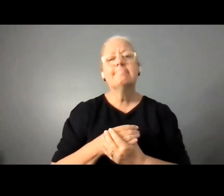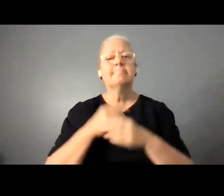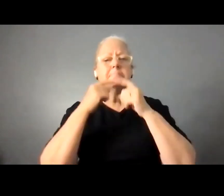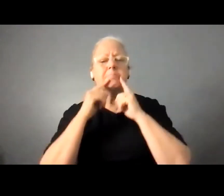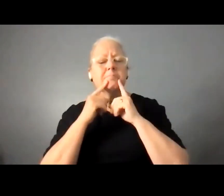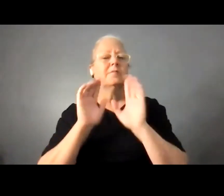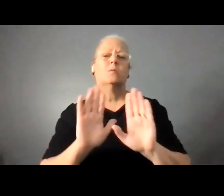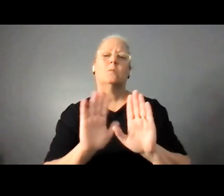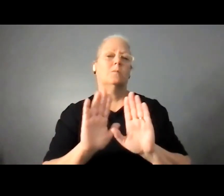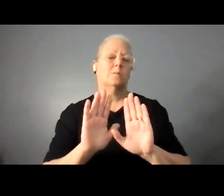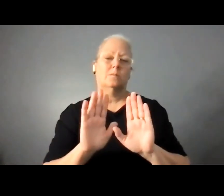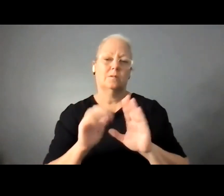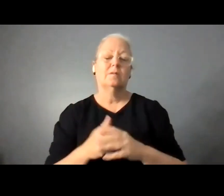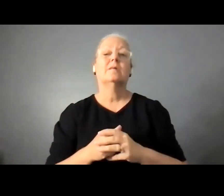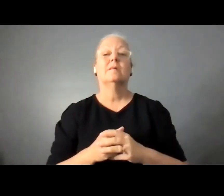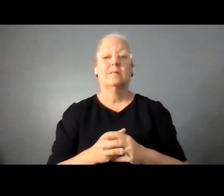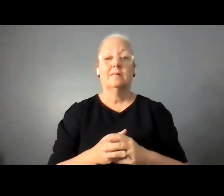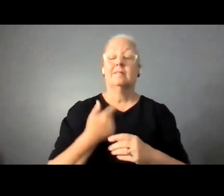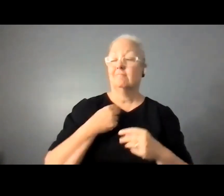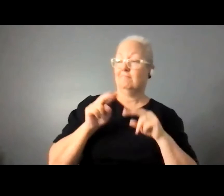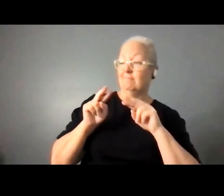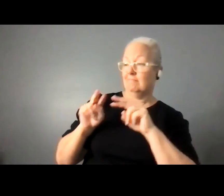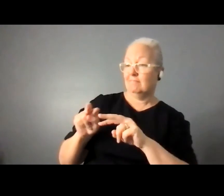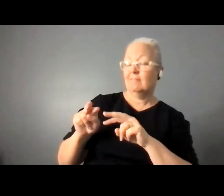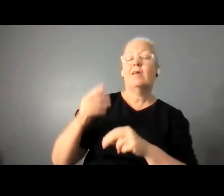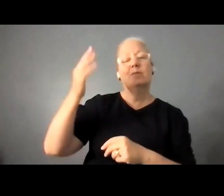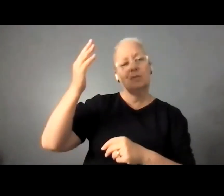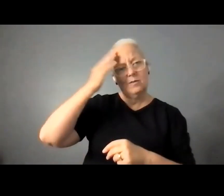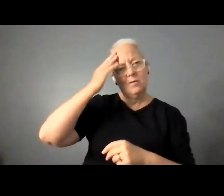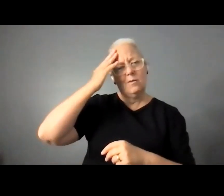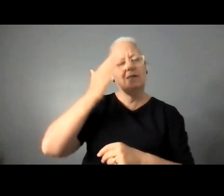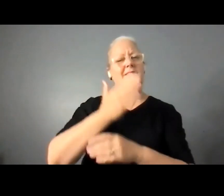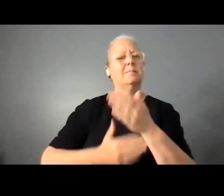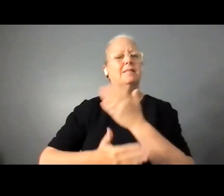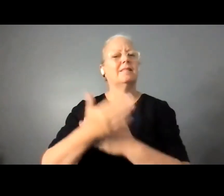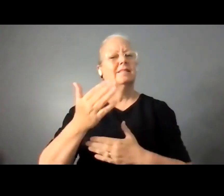we can see what disability is like in a full way.